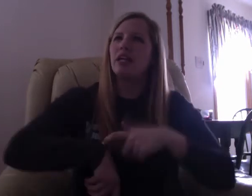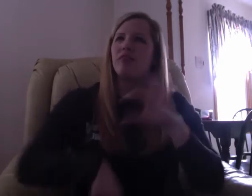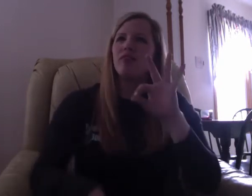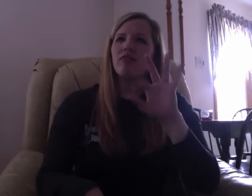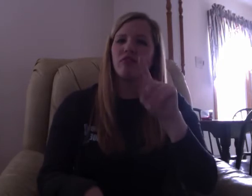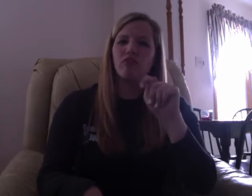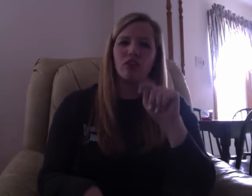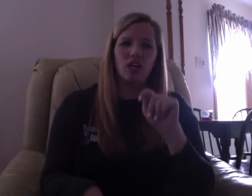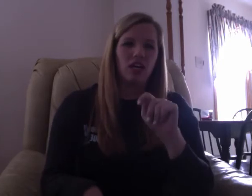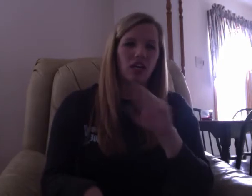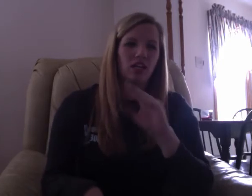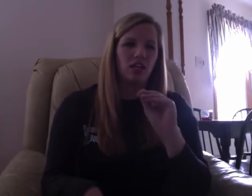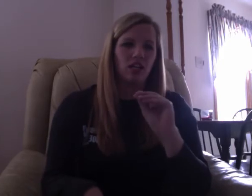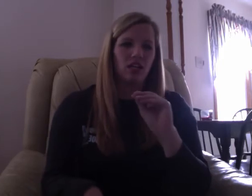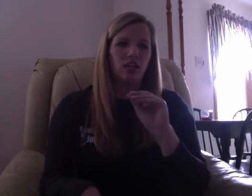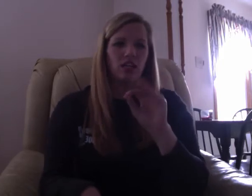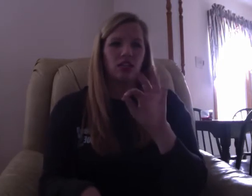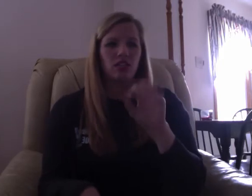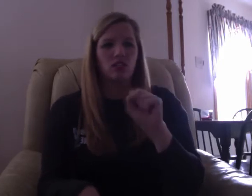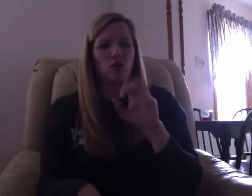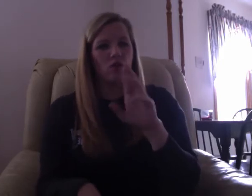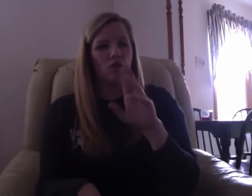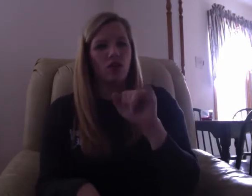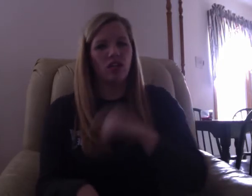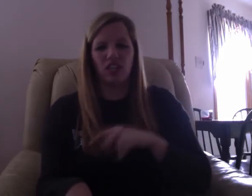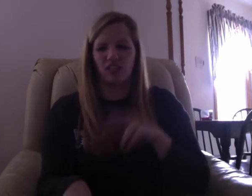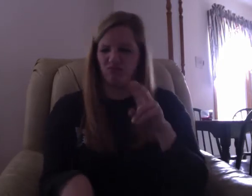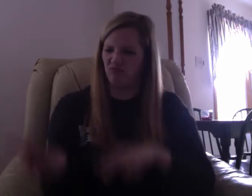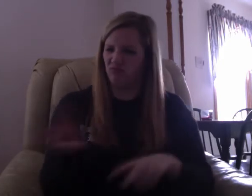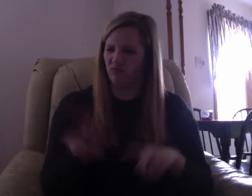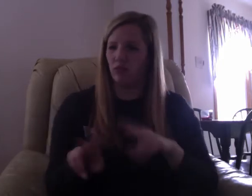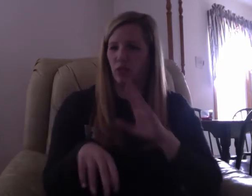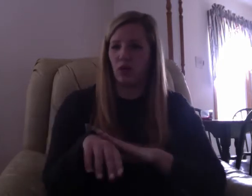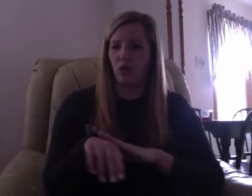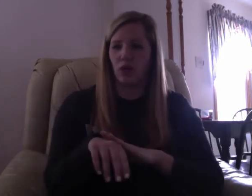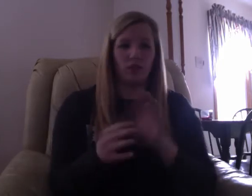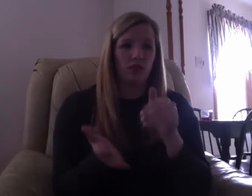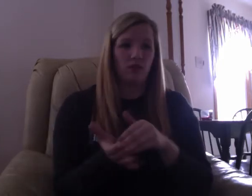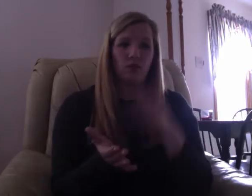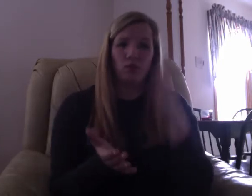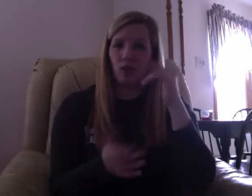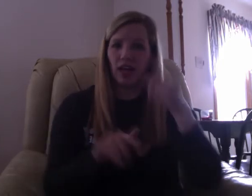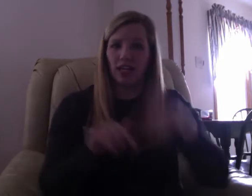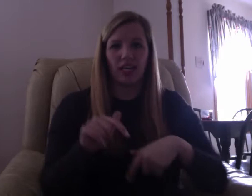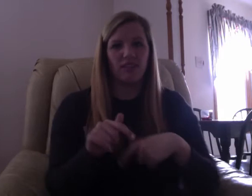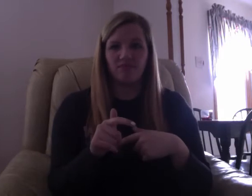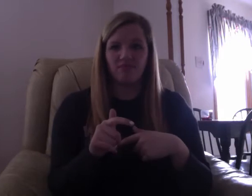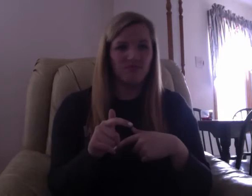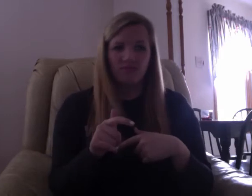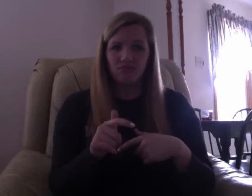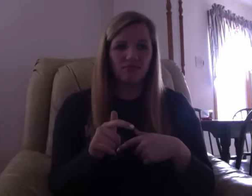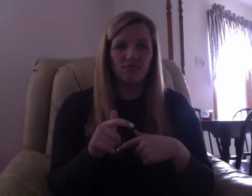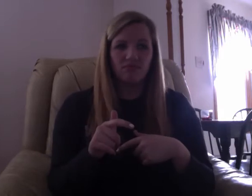get involved on campus and in the community, and I thought, why can't we bridge the gap? And so I approached the director of